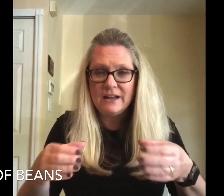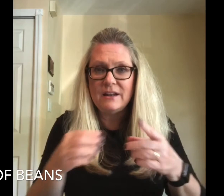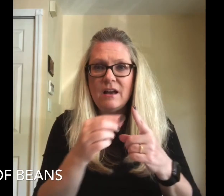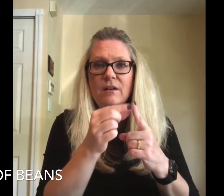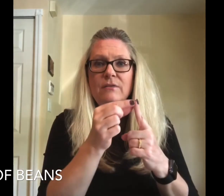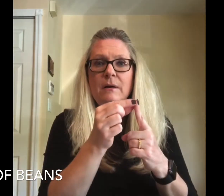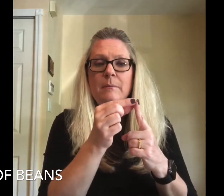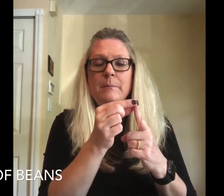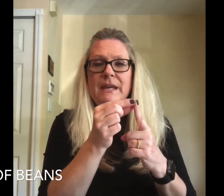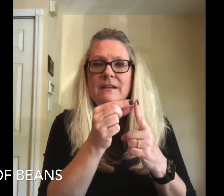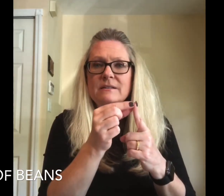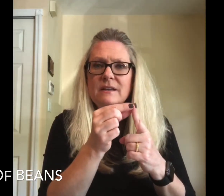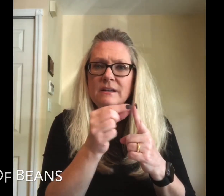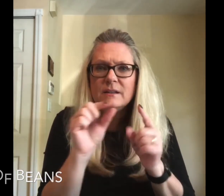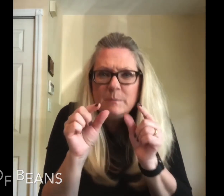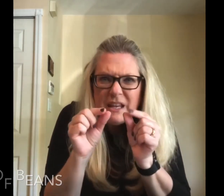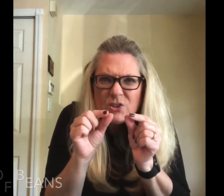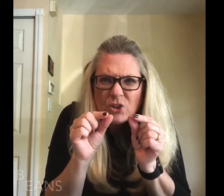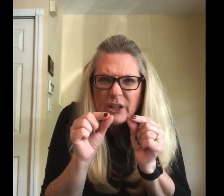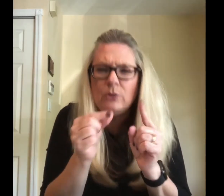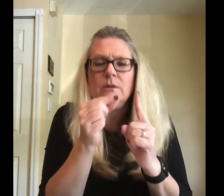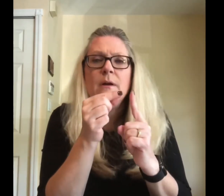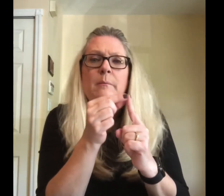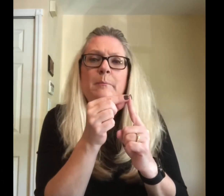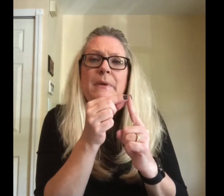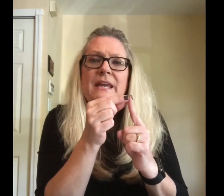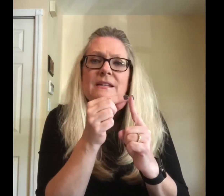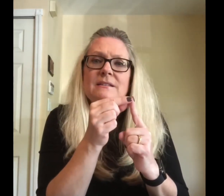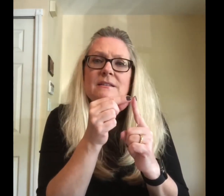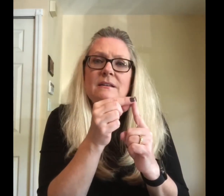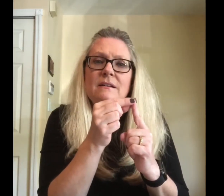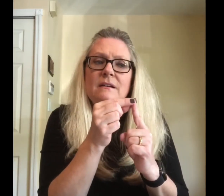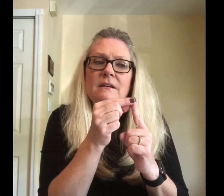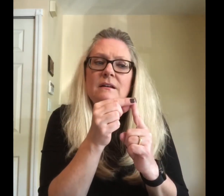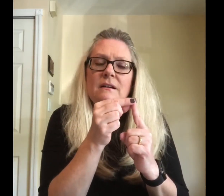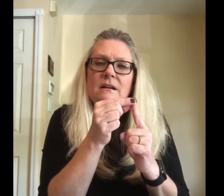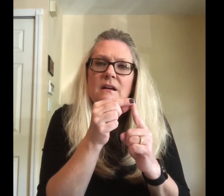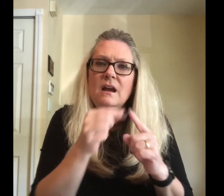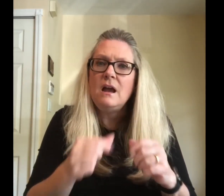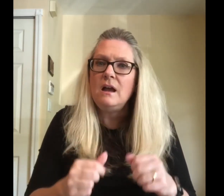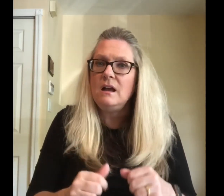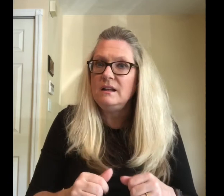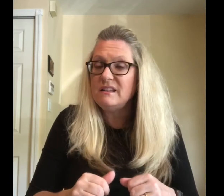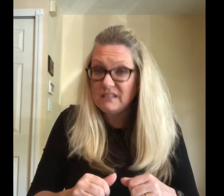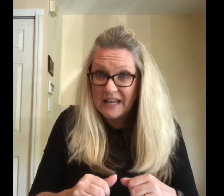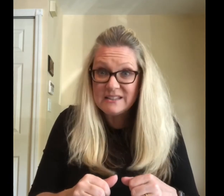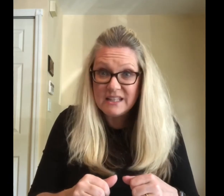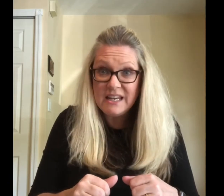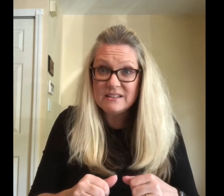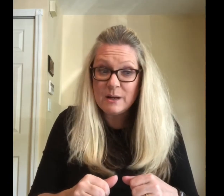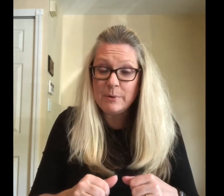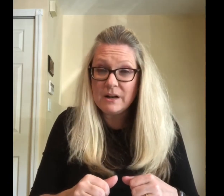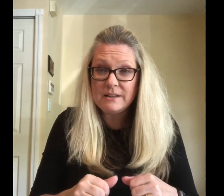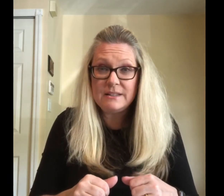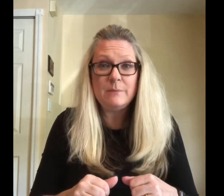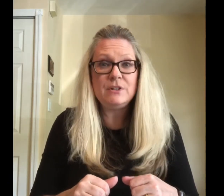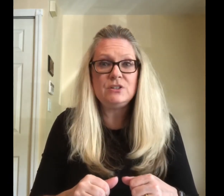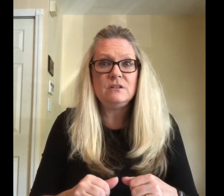of beans, because beans are little beans. And the last thing he's going to put on his sandwich, this is